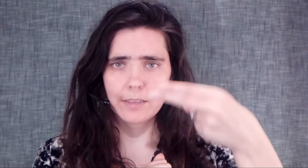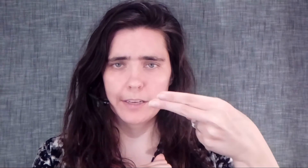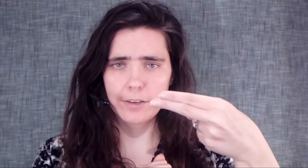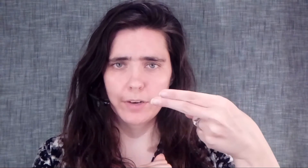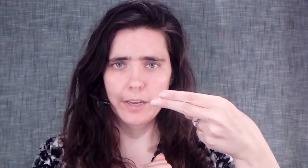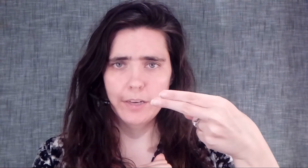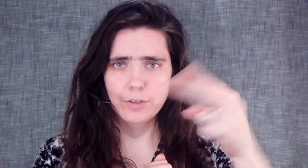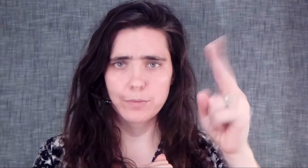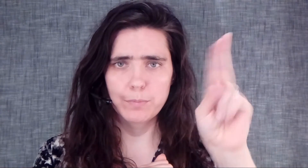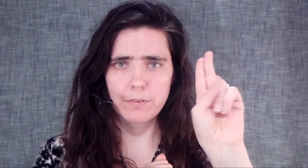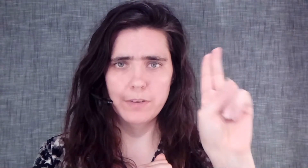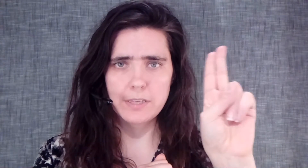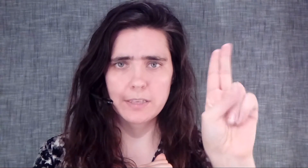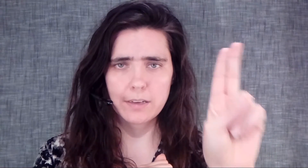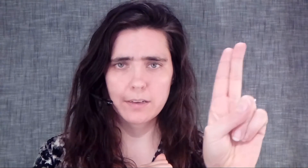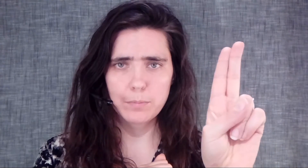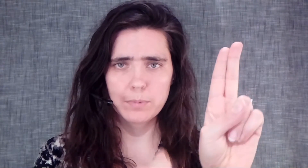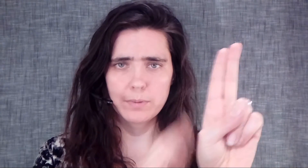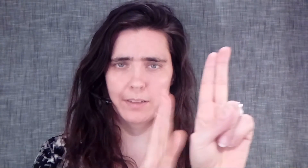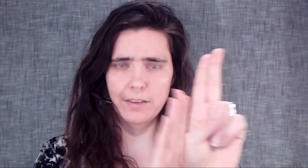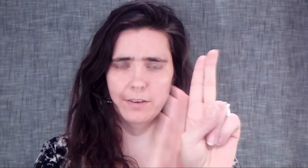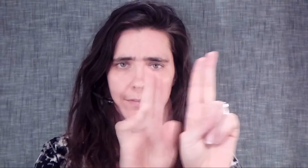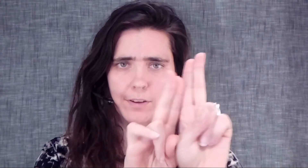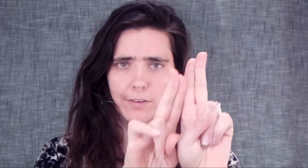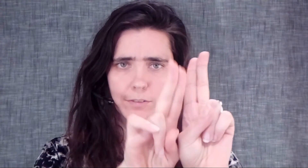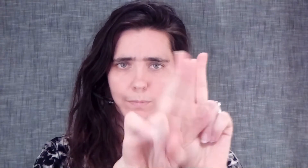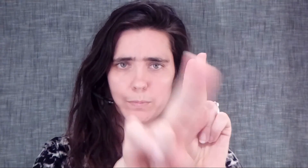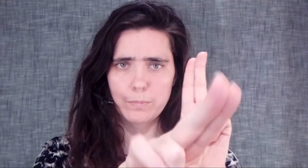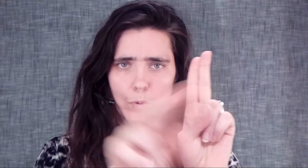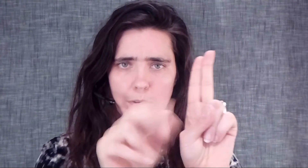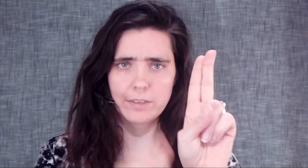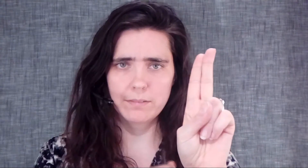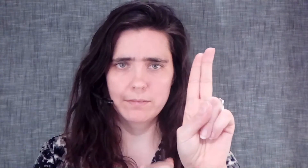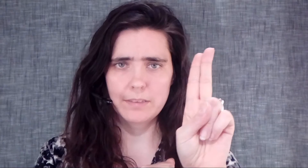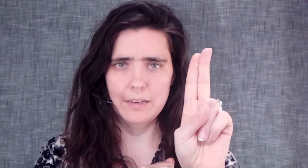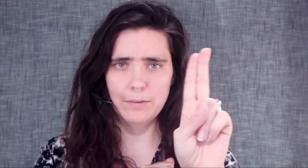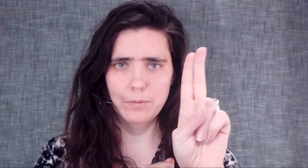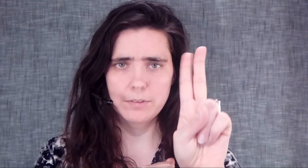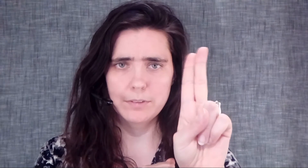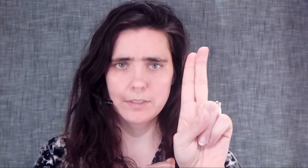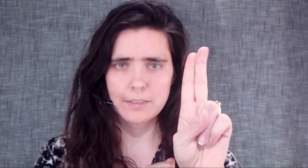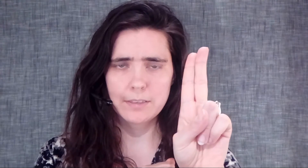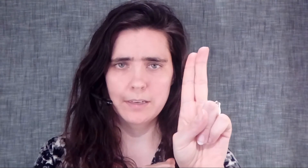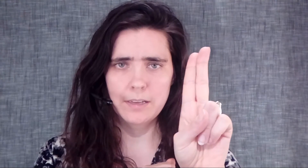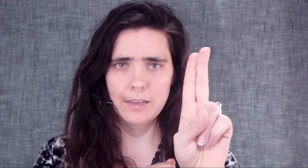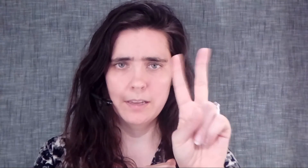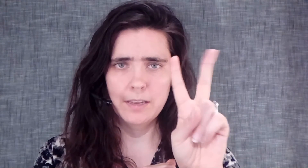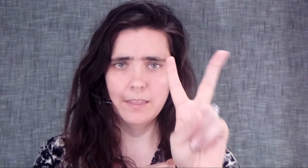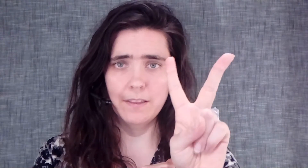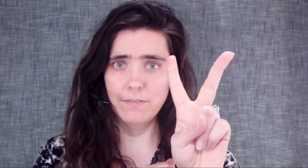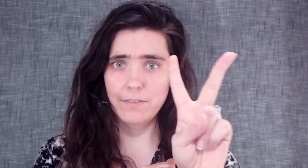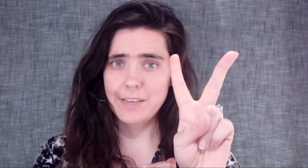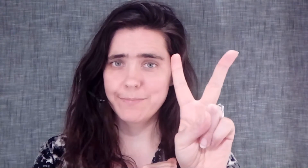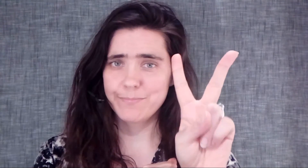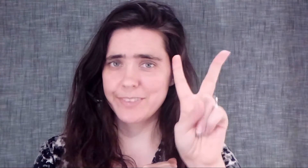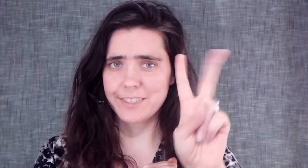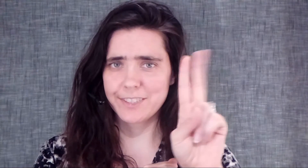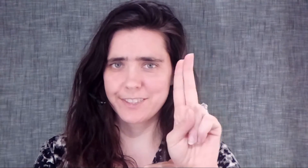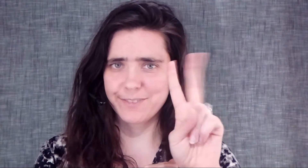like your H, but facing up, and then your fingers are pointing outwards. Then V is just your